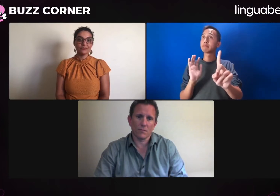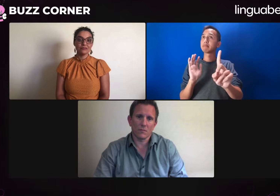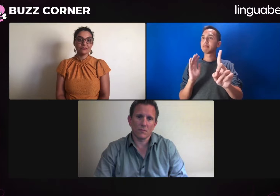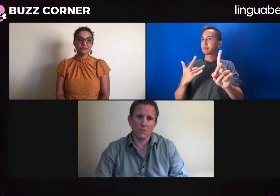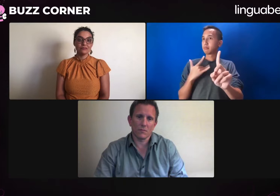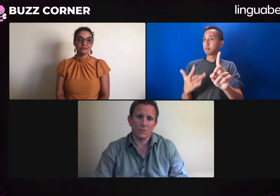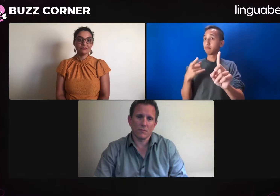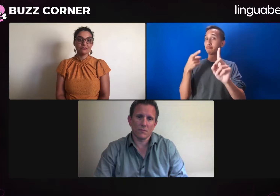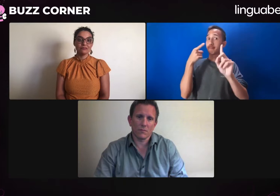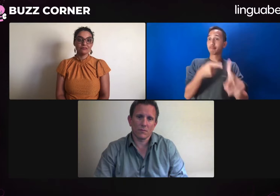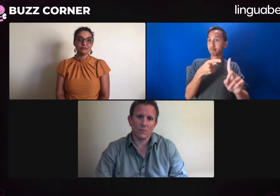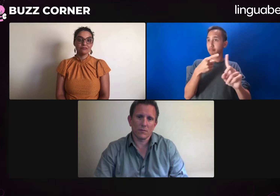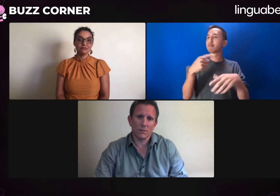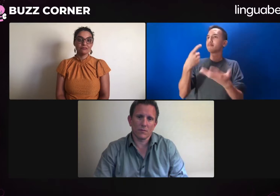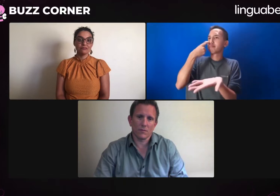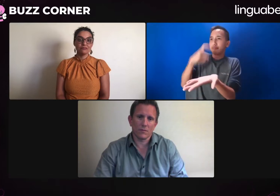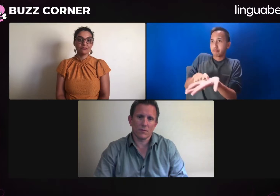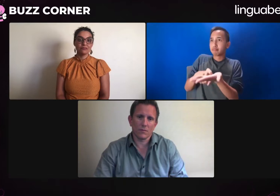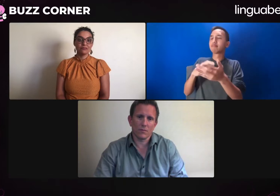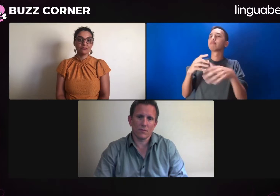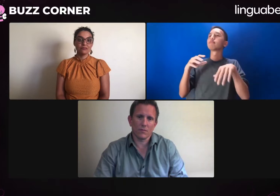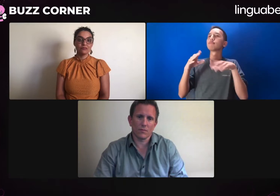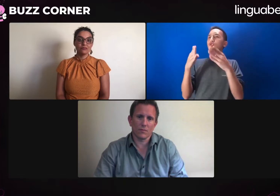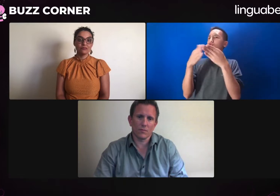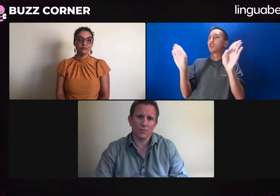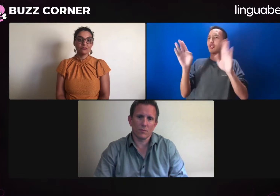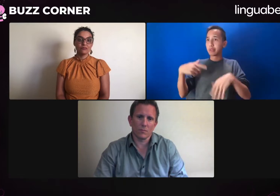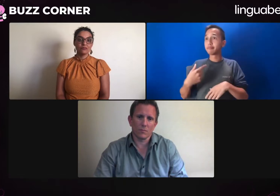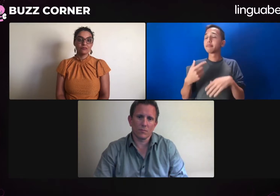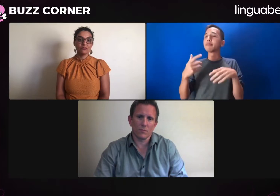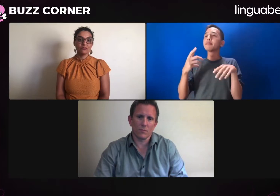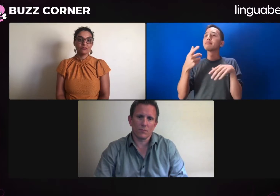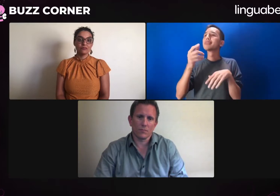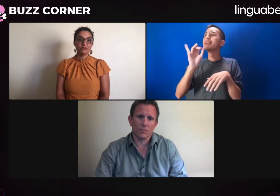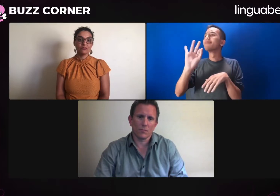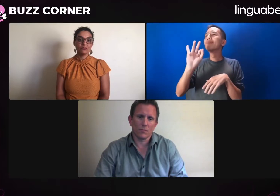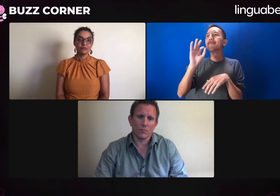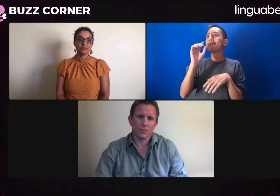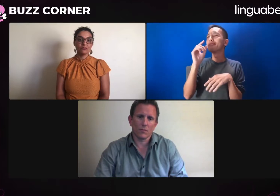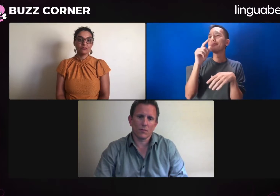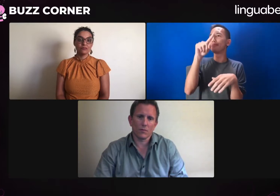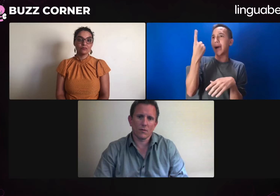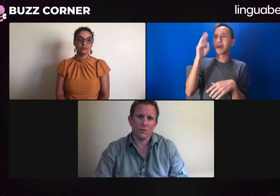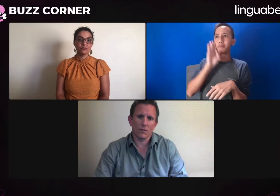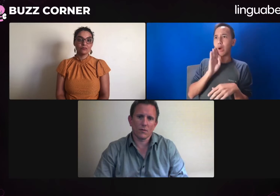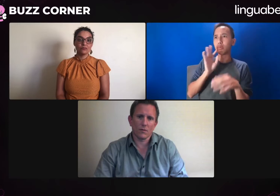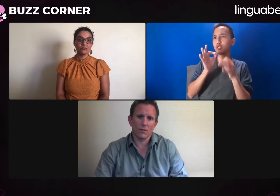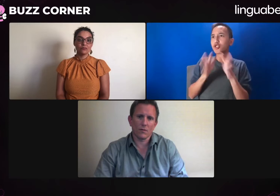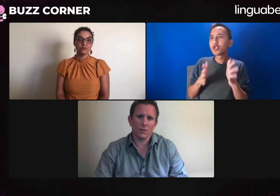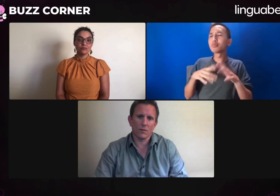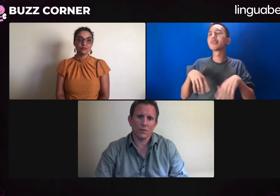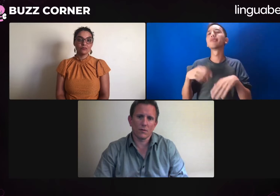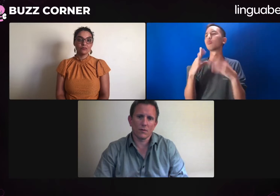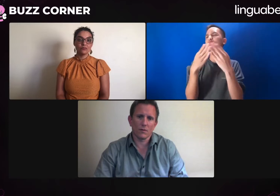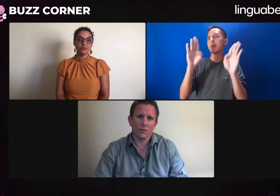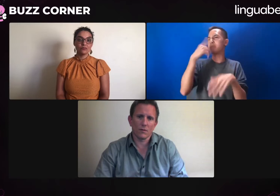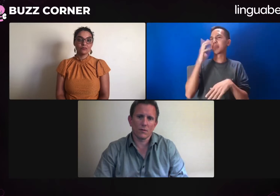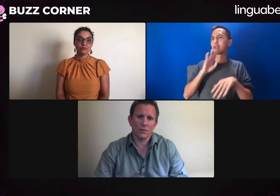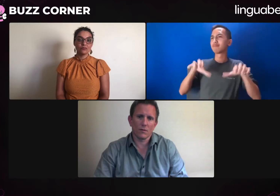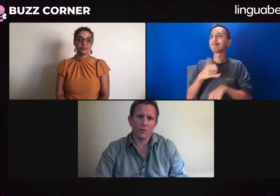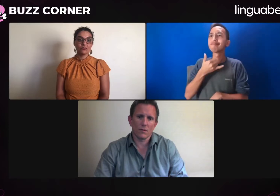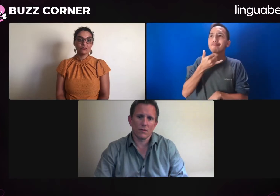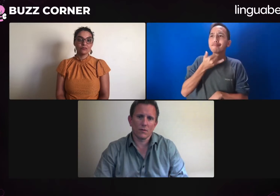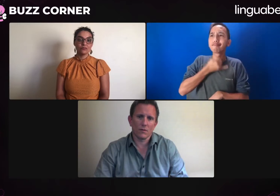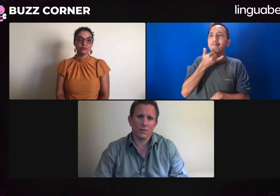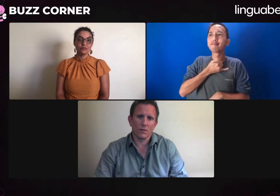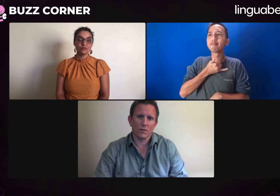in the past, typically you may, just call something out in general. Maybe if it's a Black or